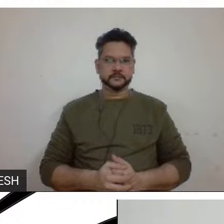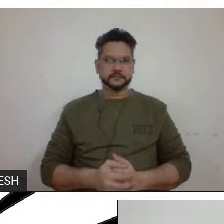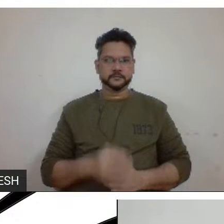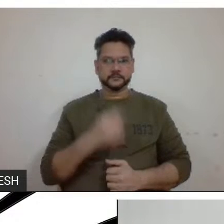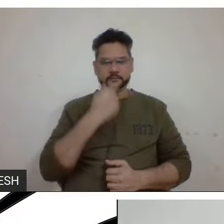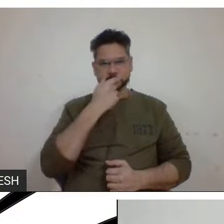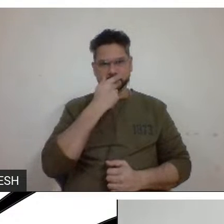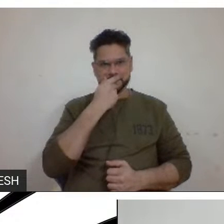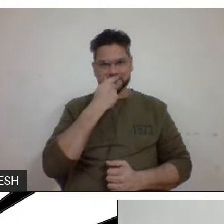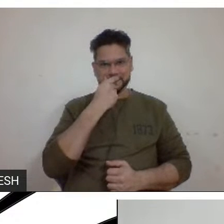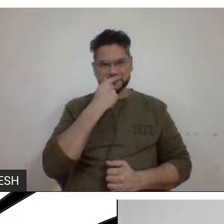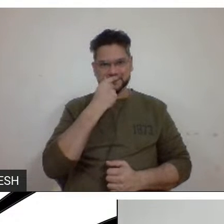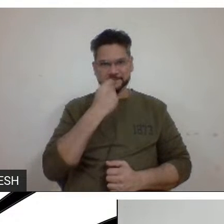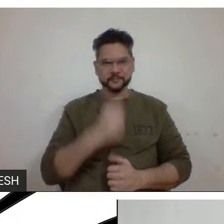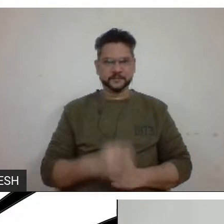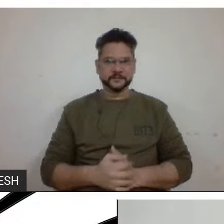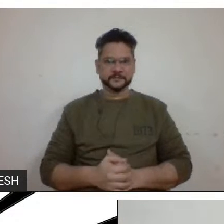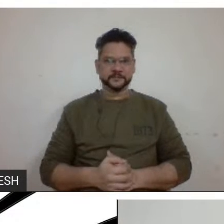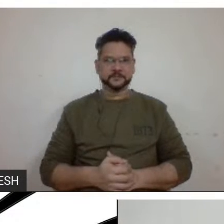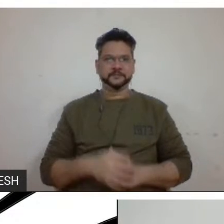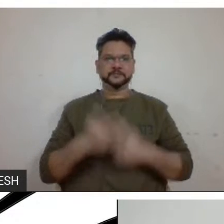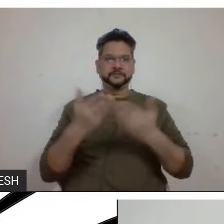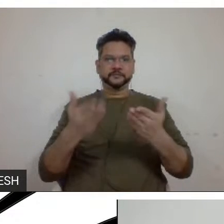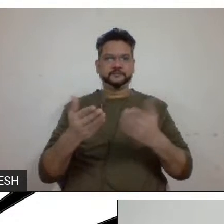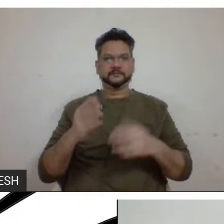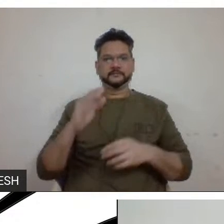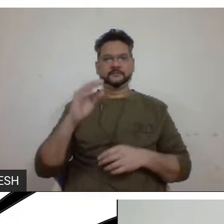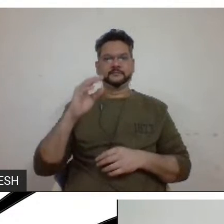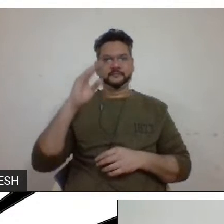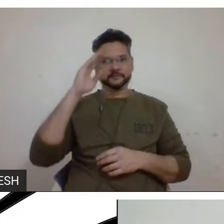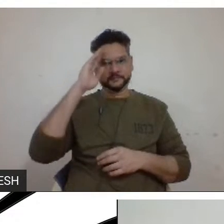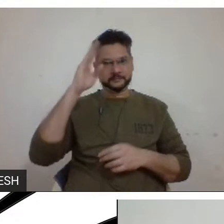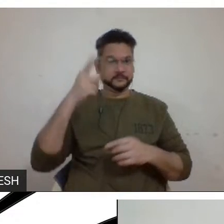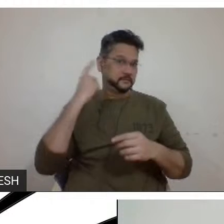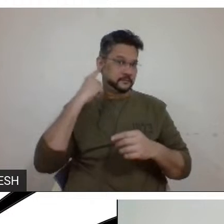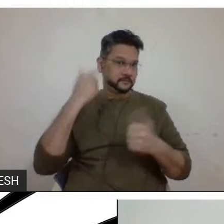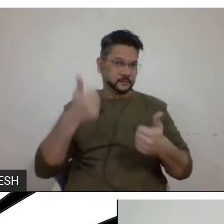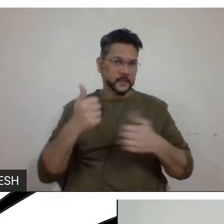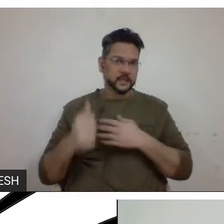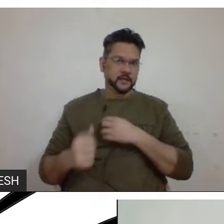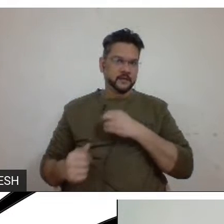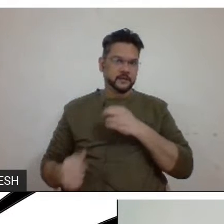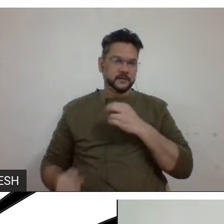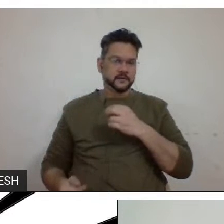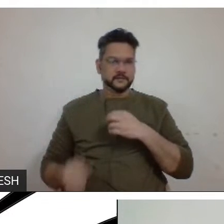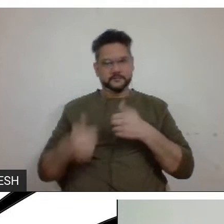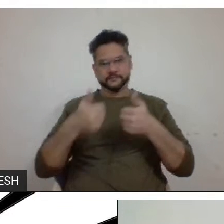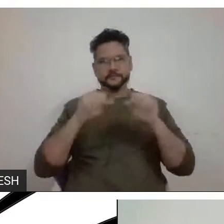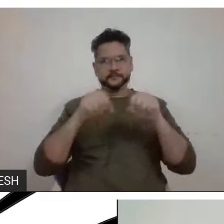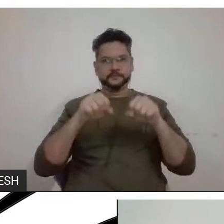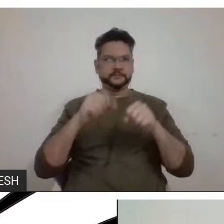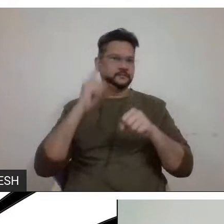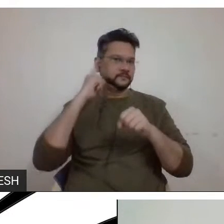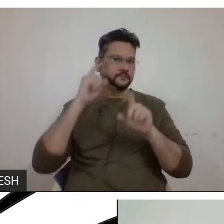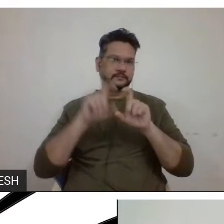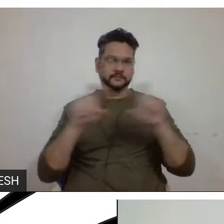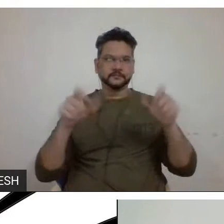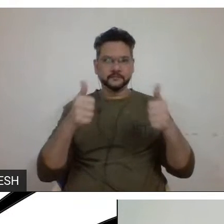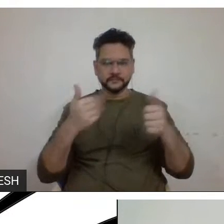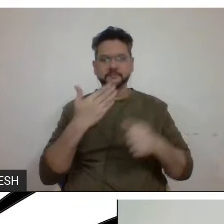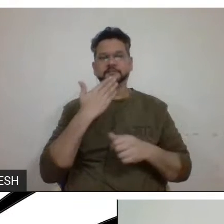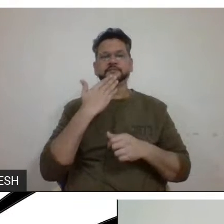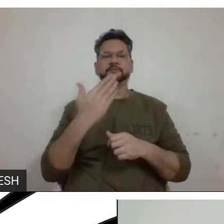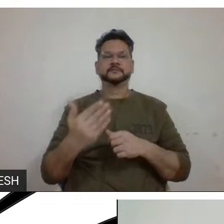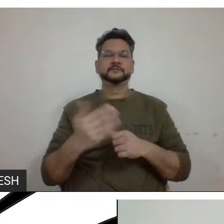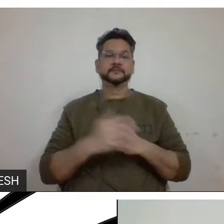Dr. Um, Vishal. yeah. So I think I am audible. Yeah, you are. Yeah. You are. Thank you. So I'm